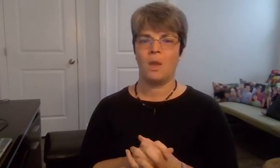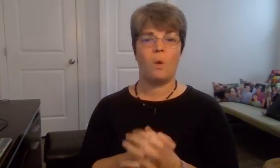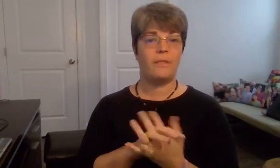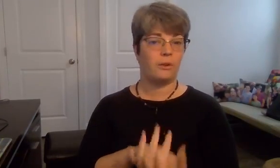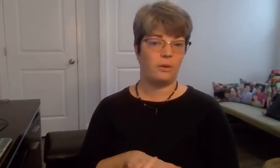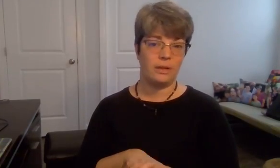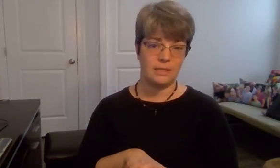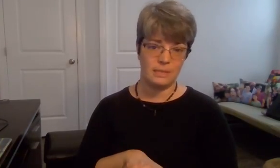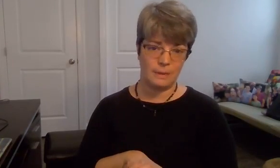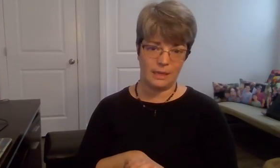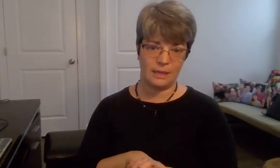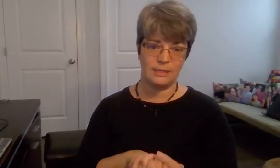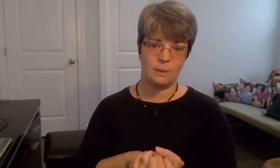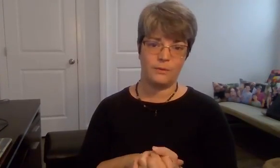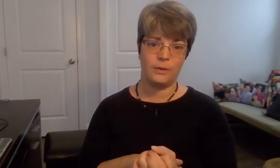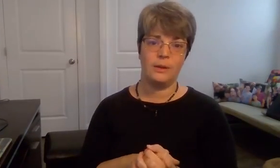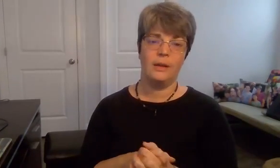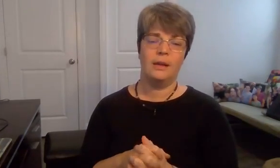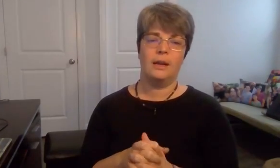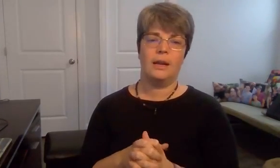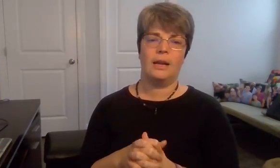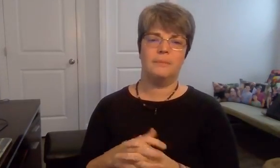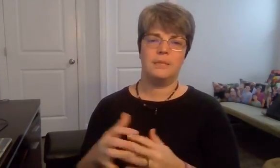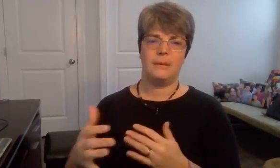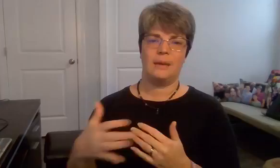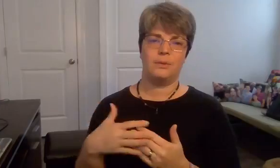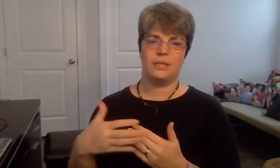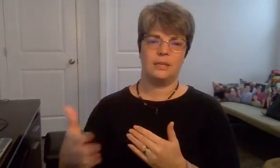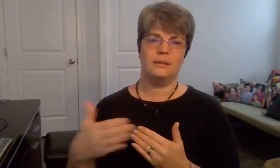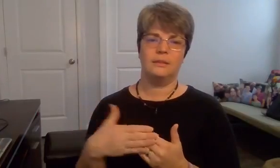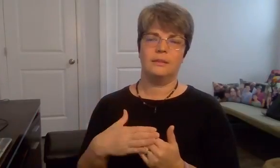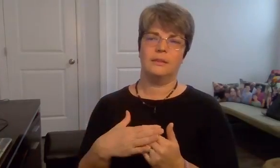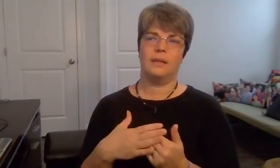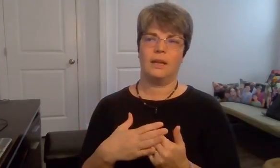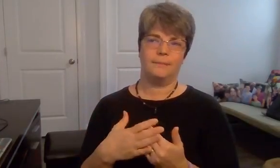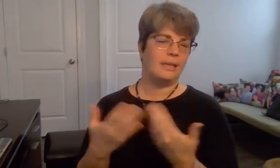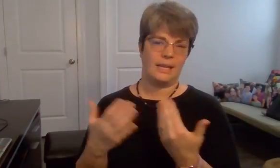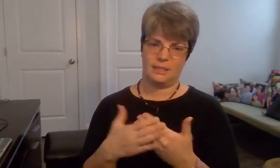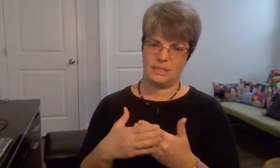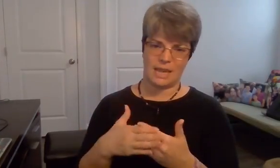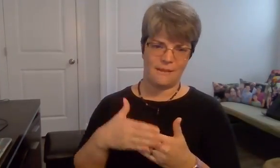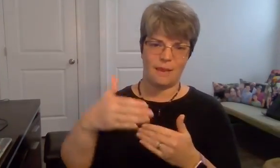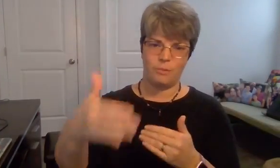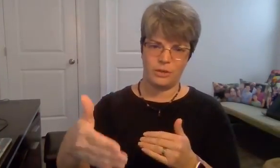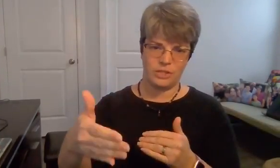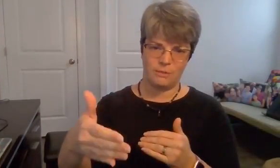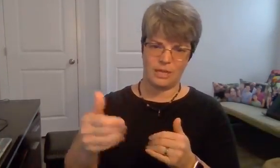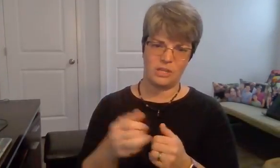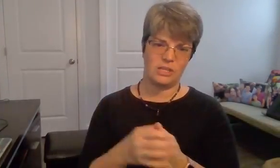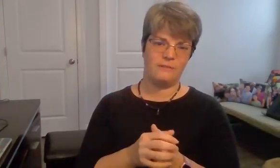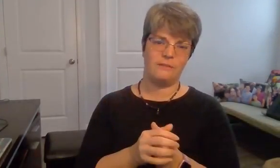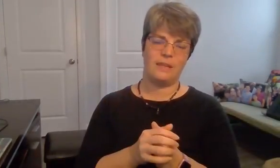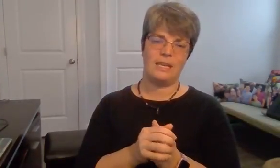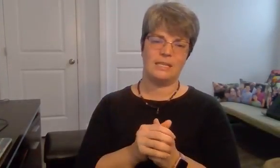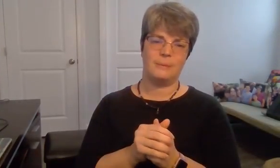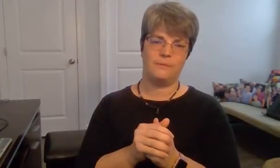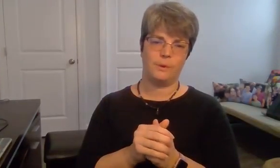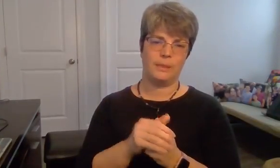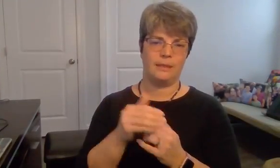while they're learning to speak, it's helpful to be able to, again, to have that bridge to communication. Even if they can't speak verbally, they